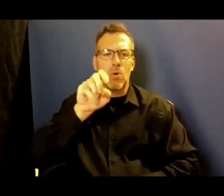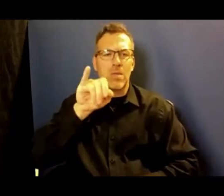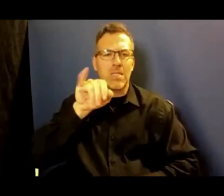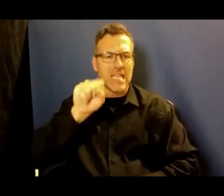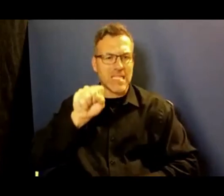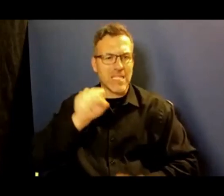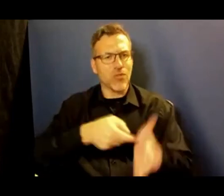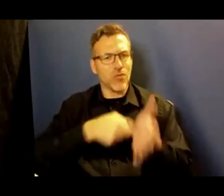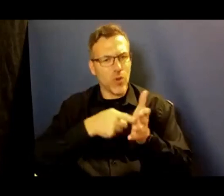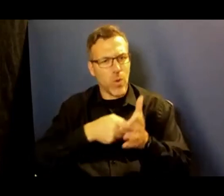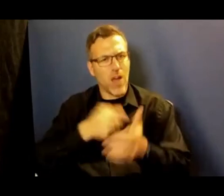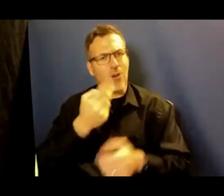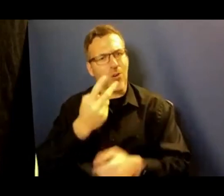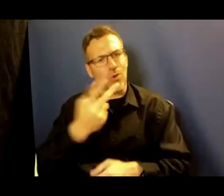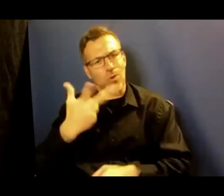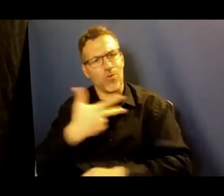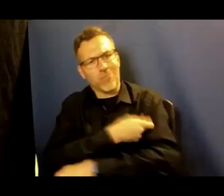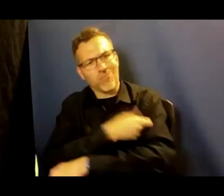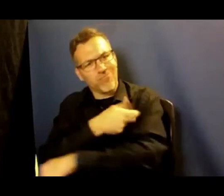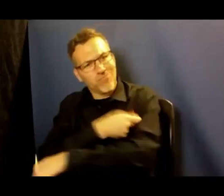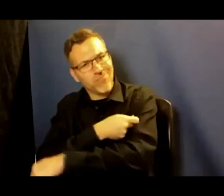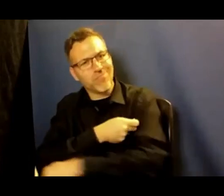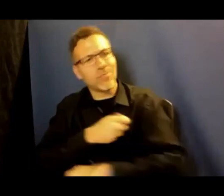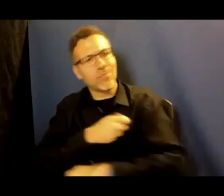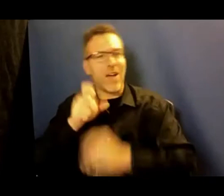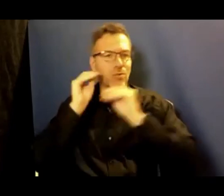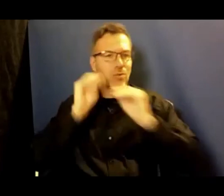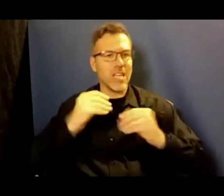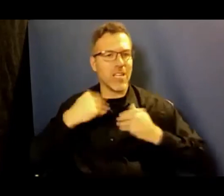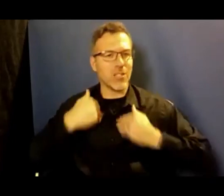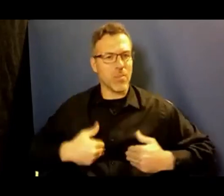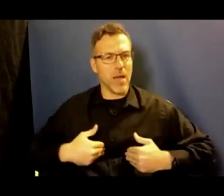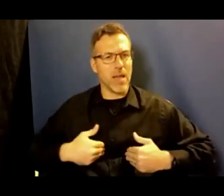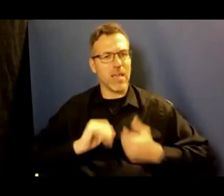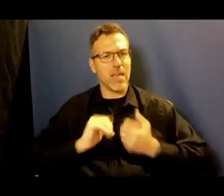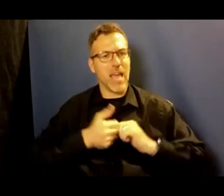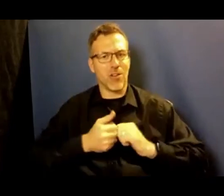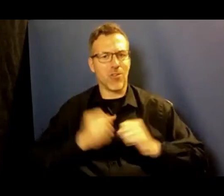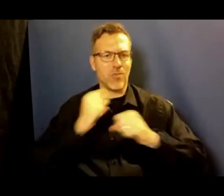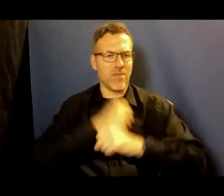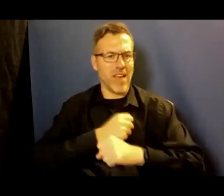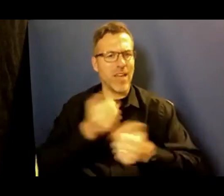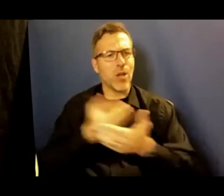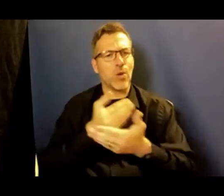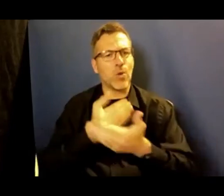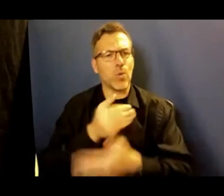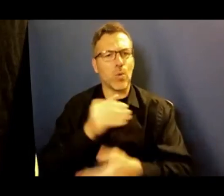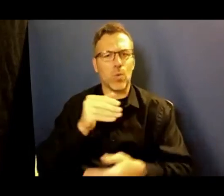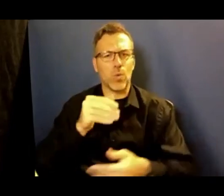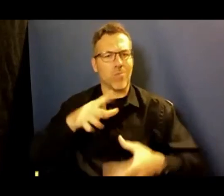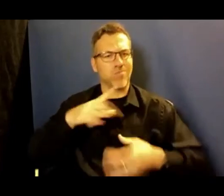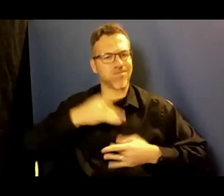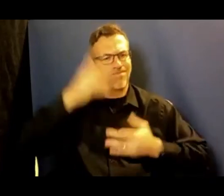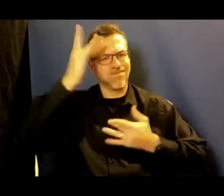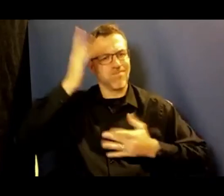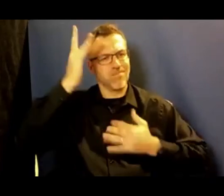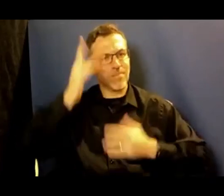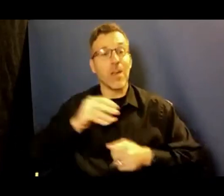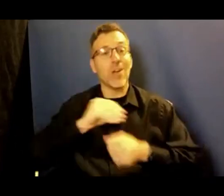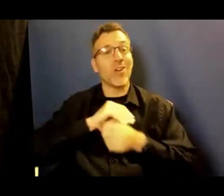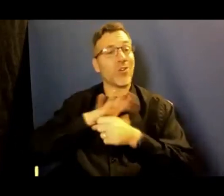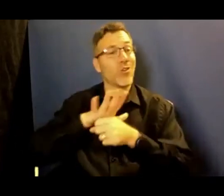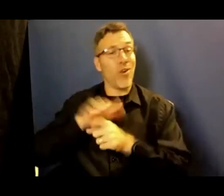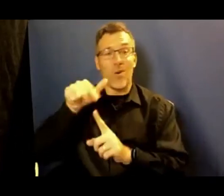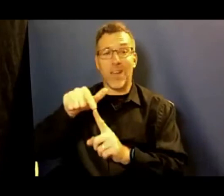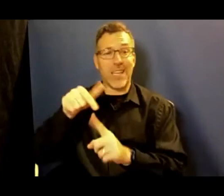system how to fight a new pathogen. And this coronavirus is really a new virus. It's new